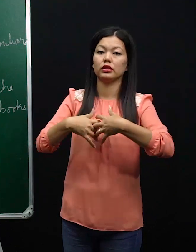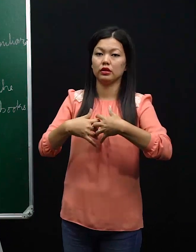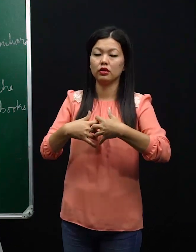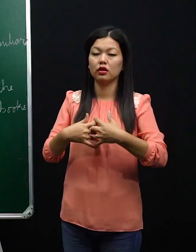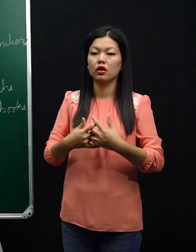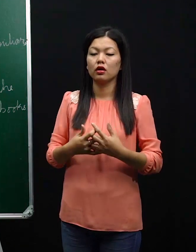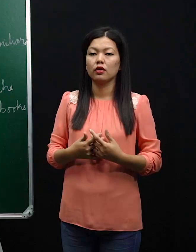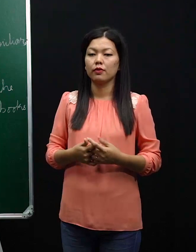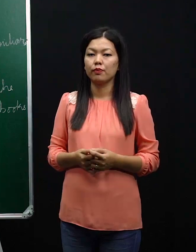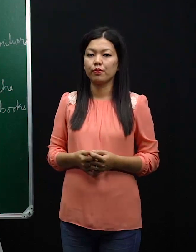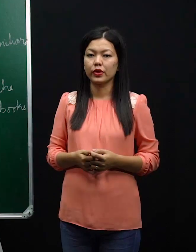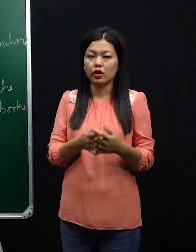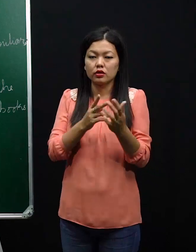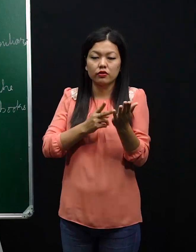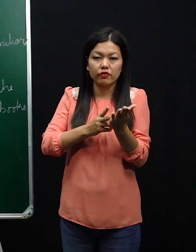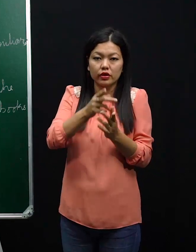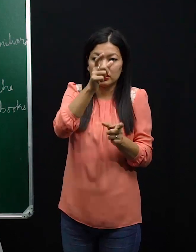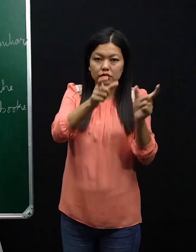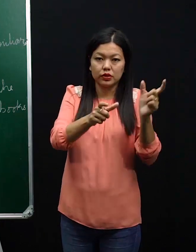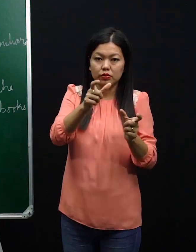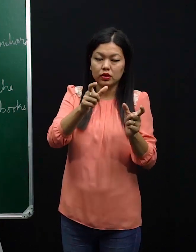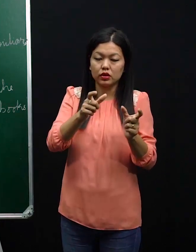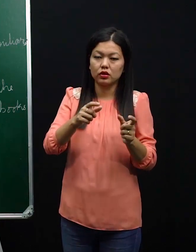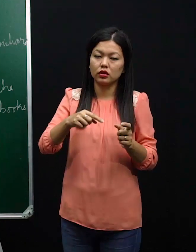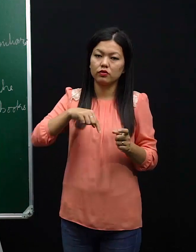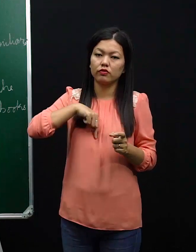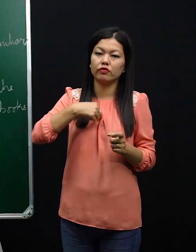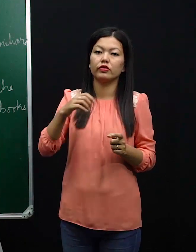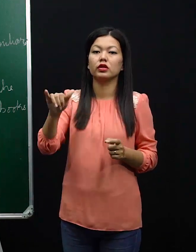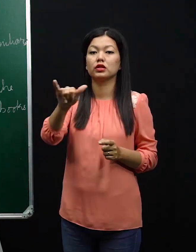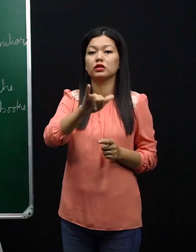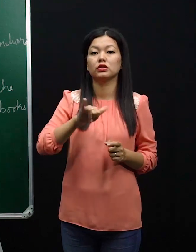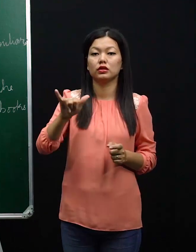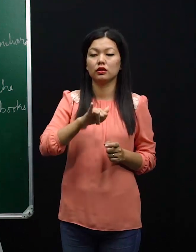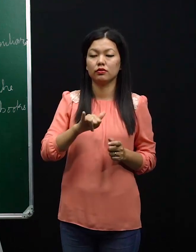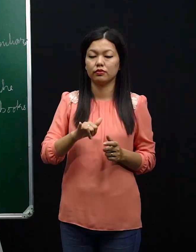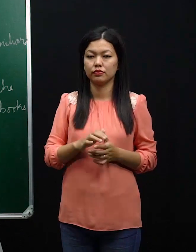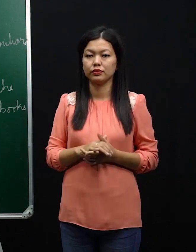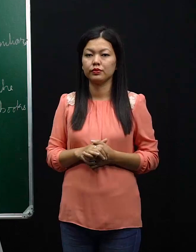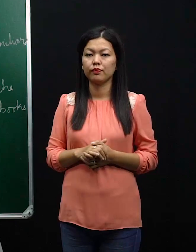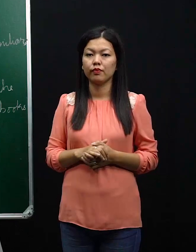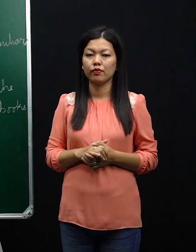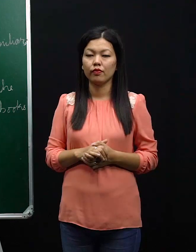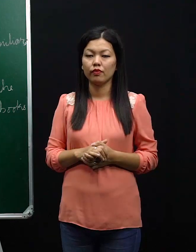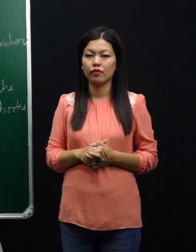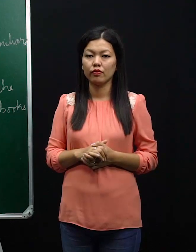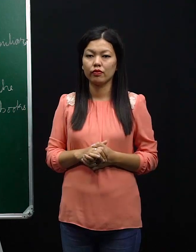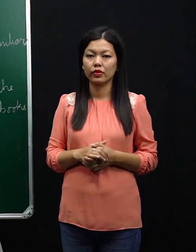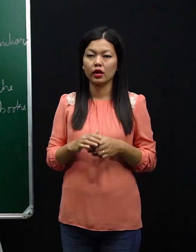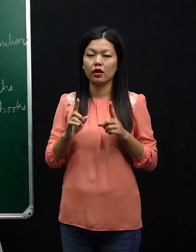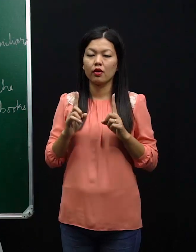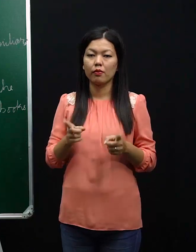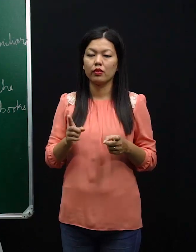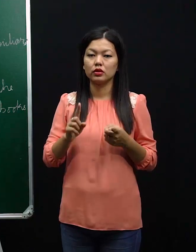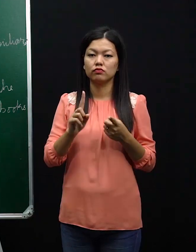the similarity, the resemblance that Ernest had with the face on the mountain. But even at this